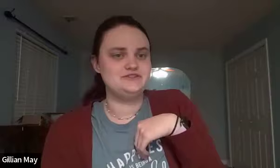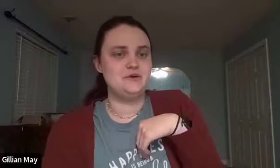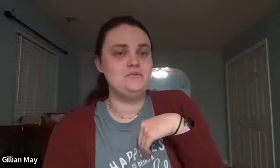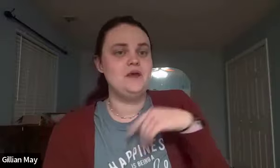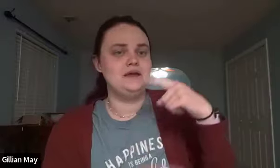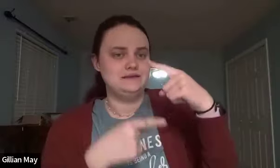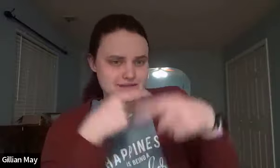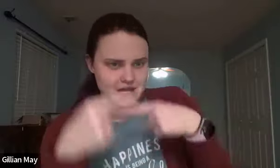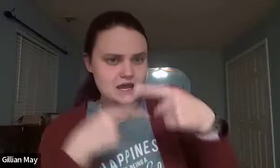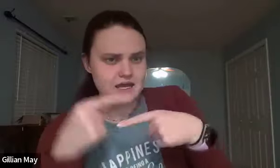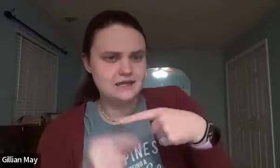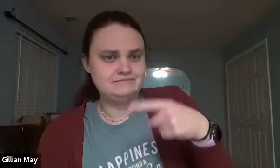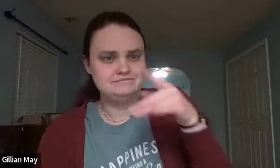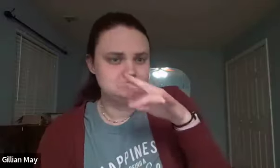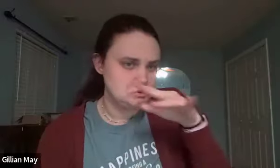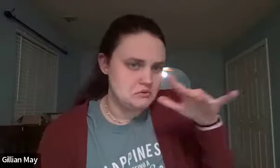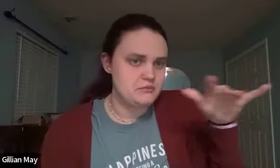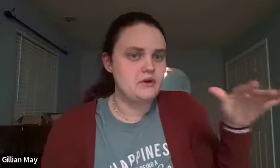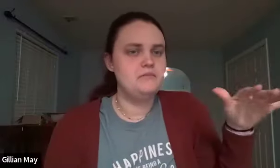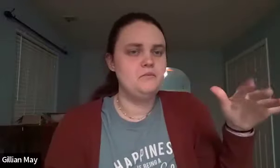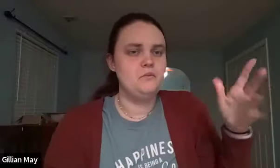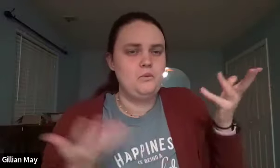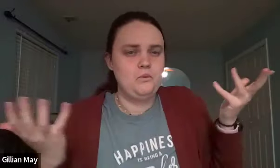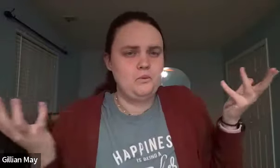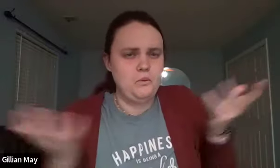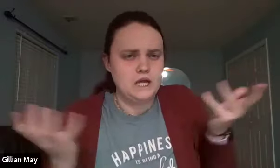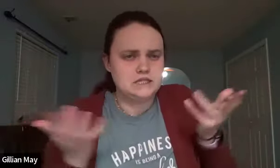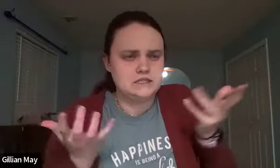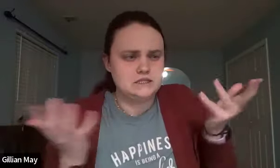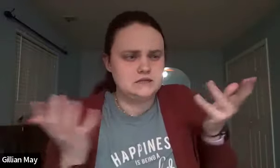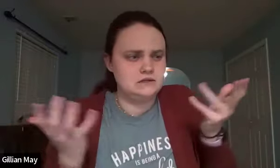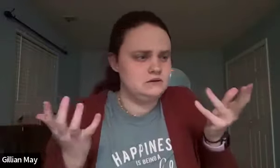So sign, blah, blah, blah, blah. What?